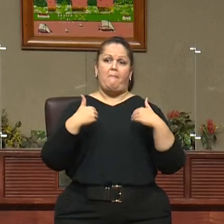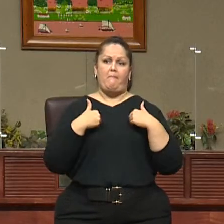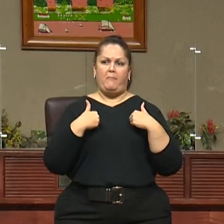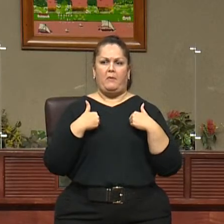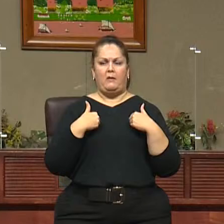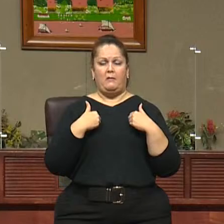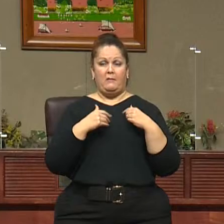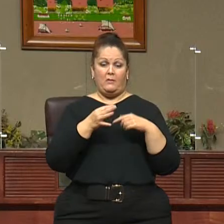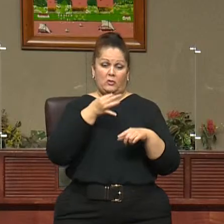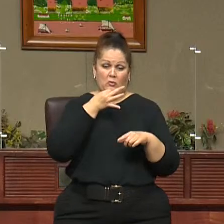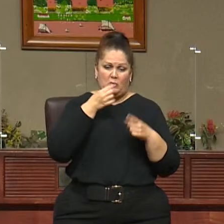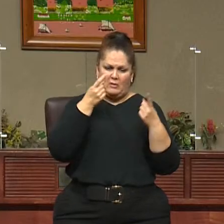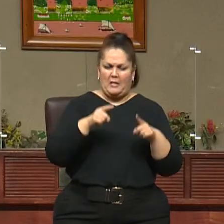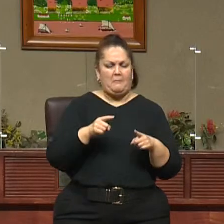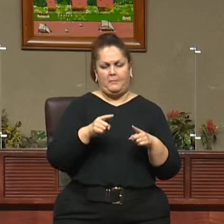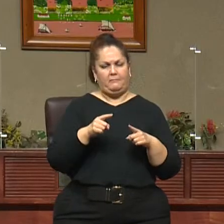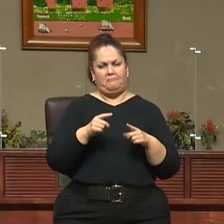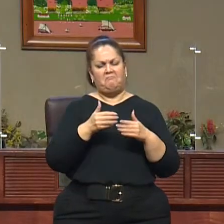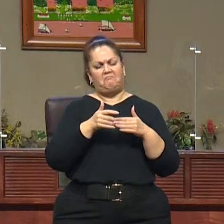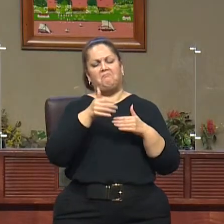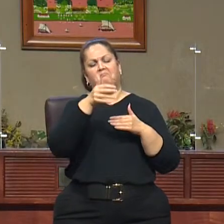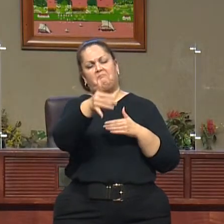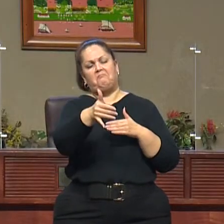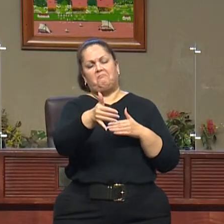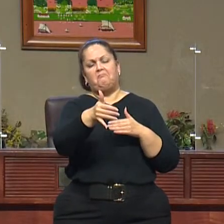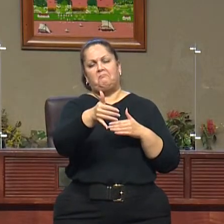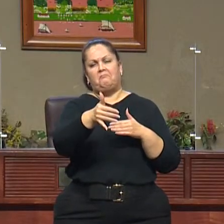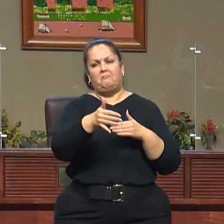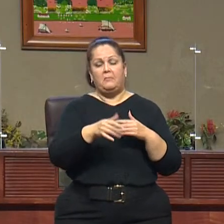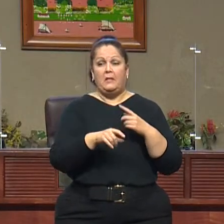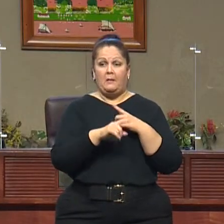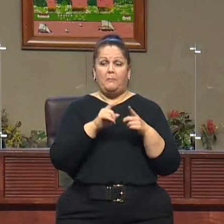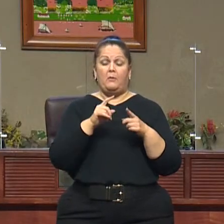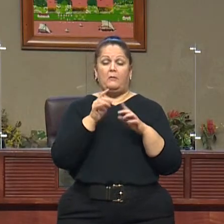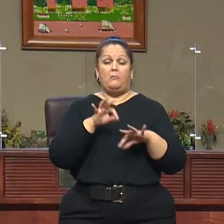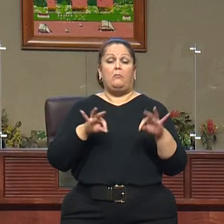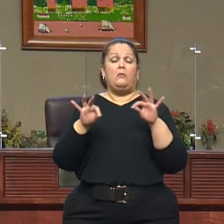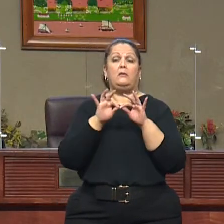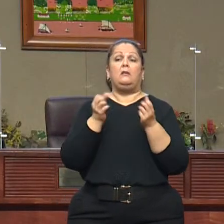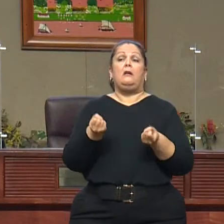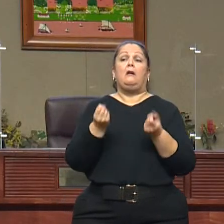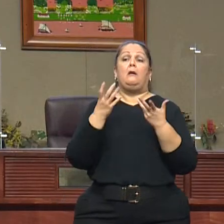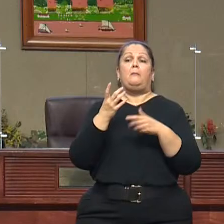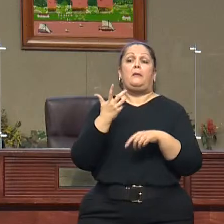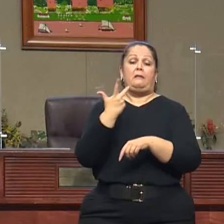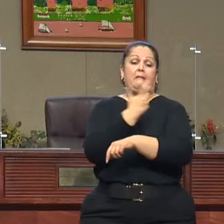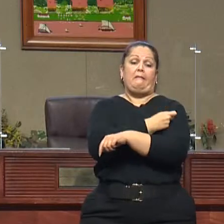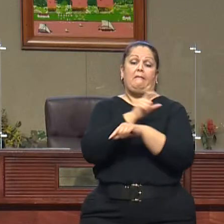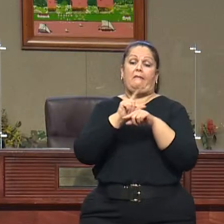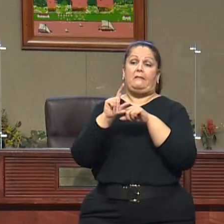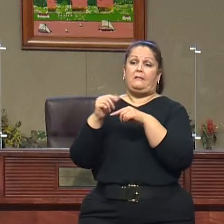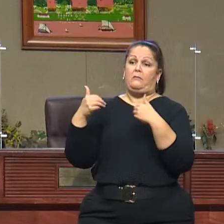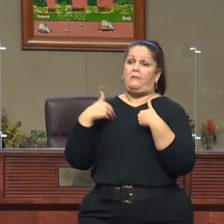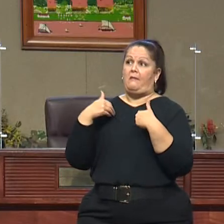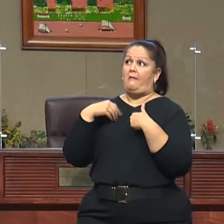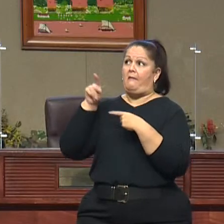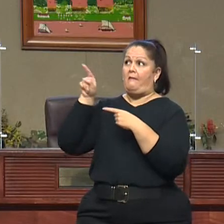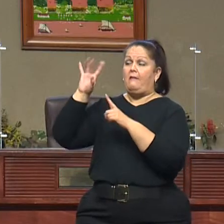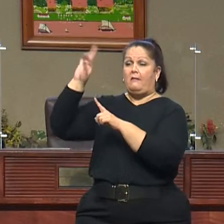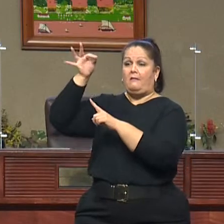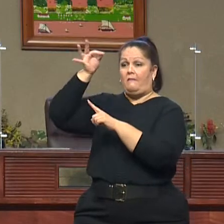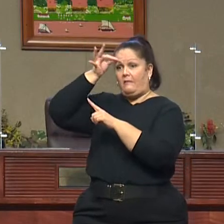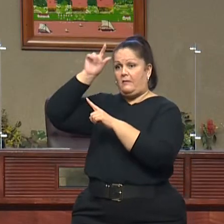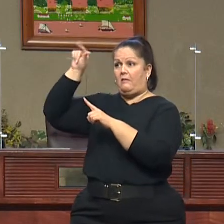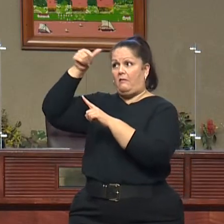months away from that. However, in terms of the supply, the federal government and the